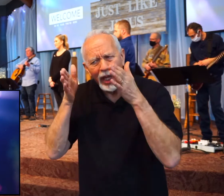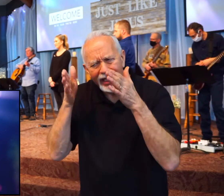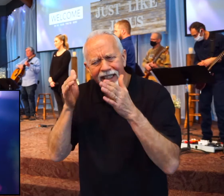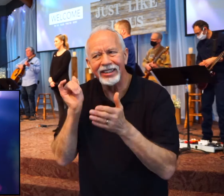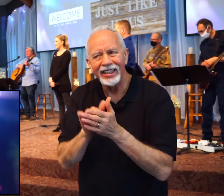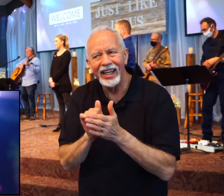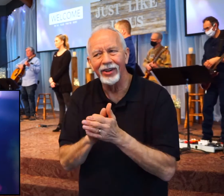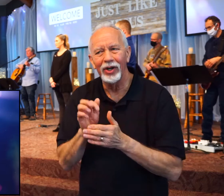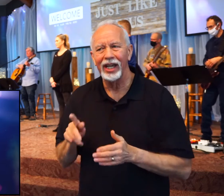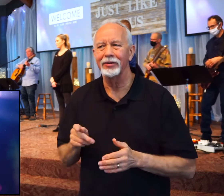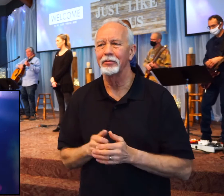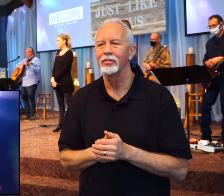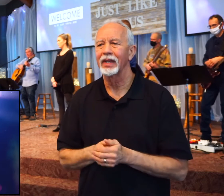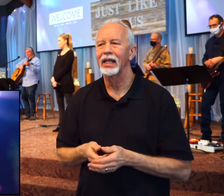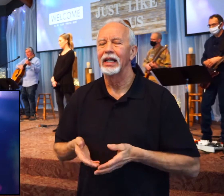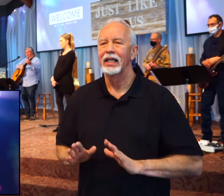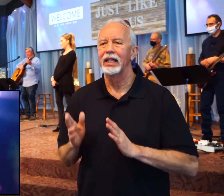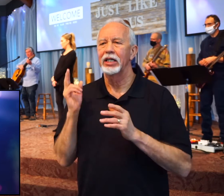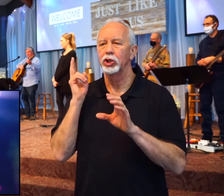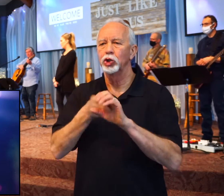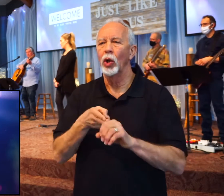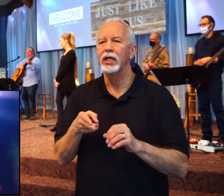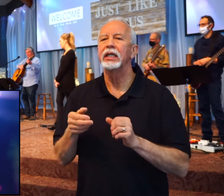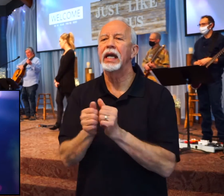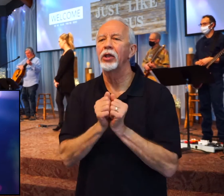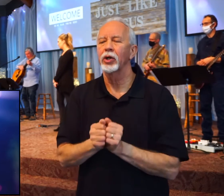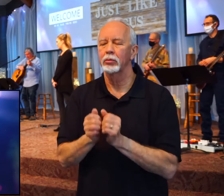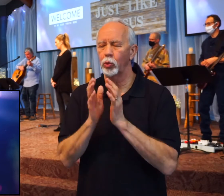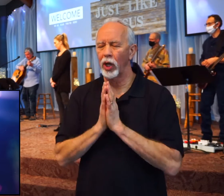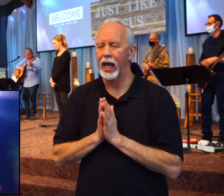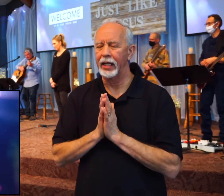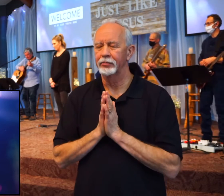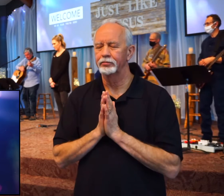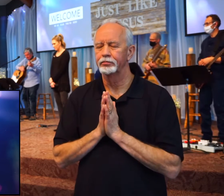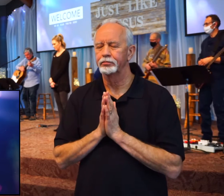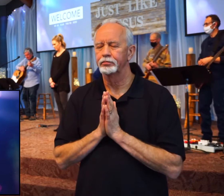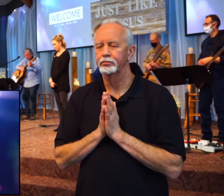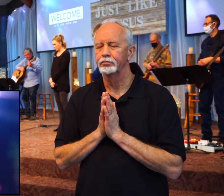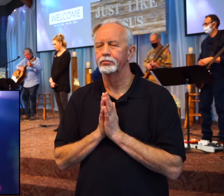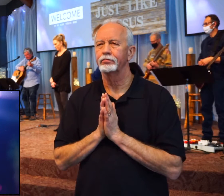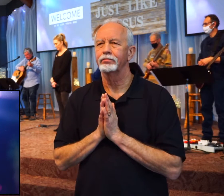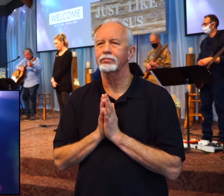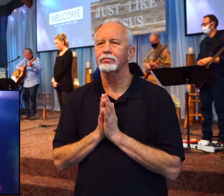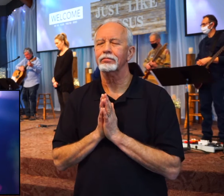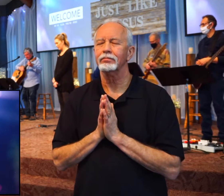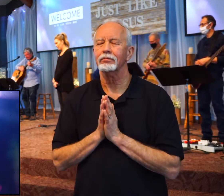that. Let's join together in prayer as we continue in worship.